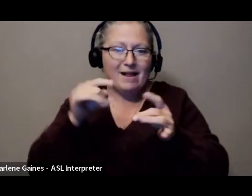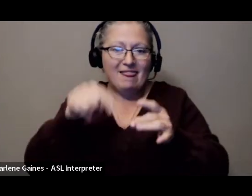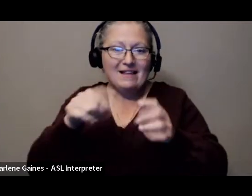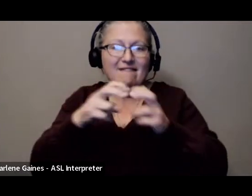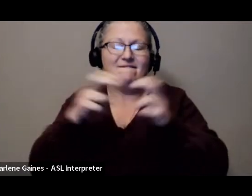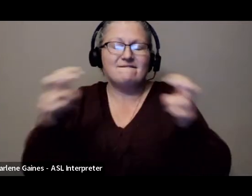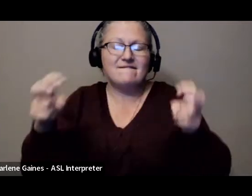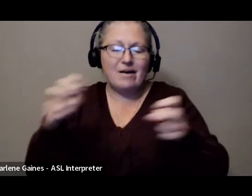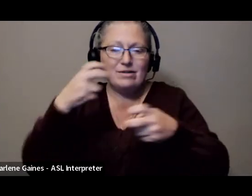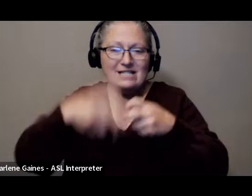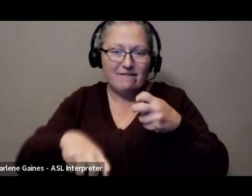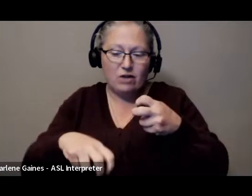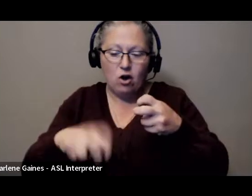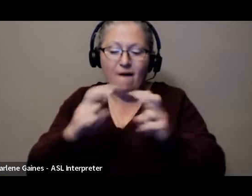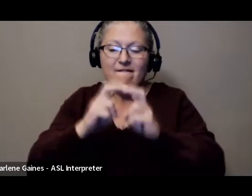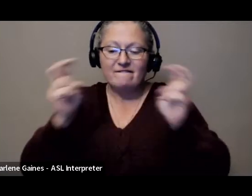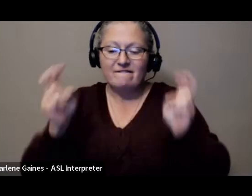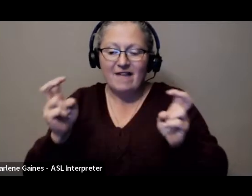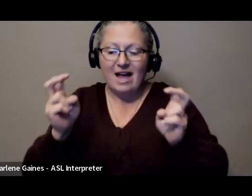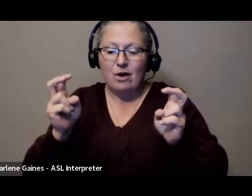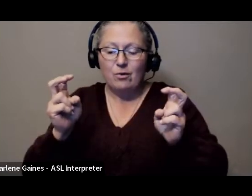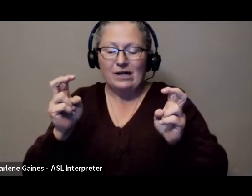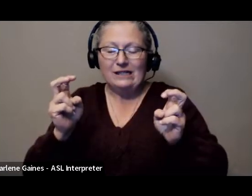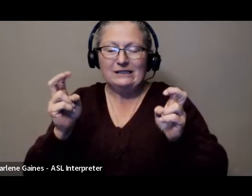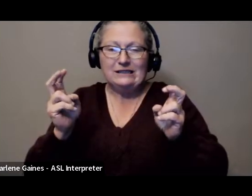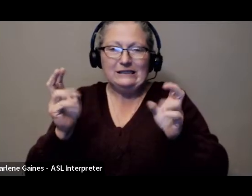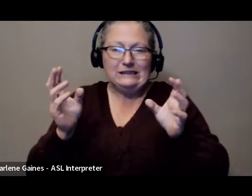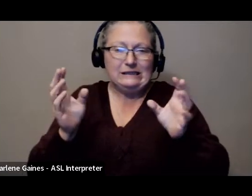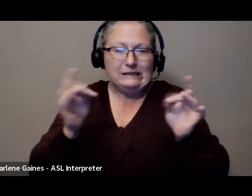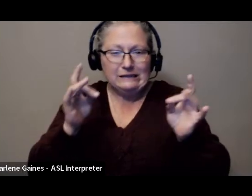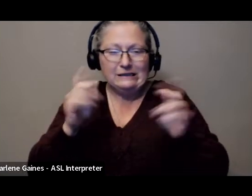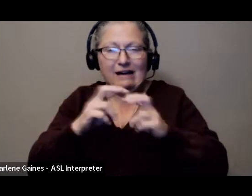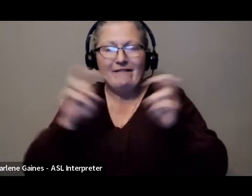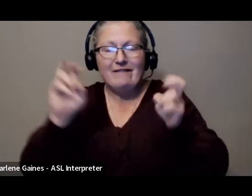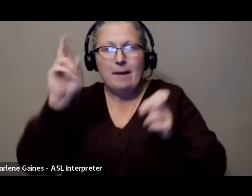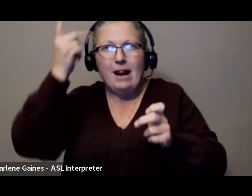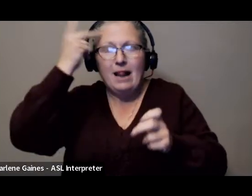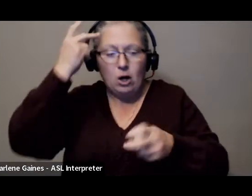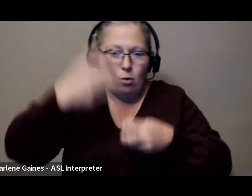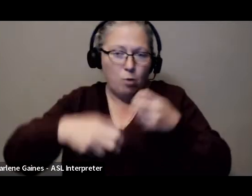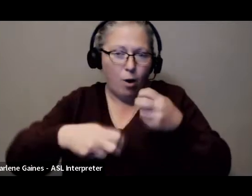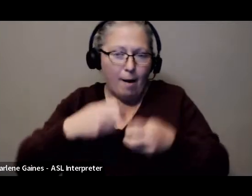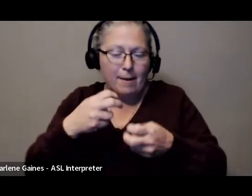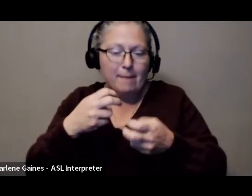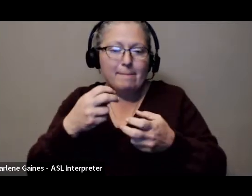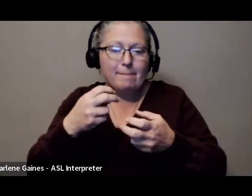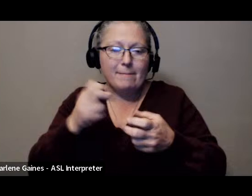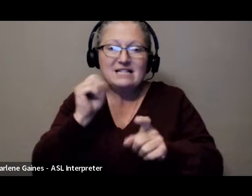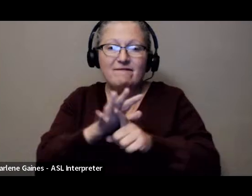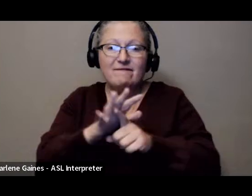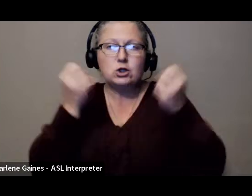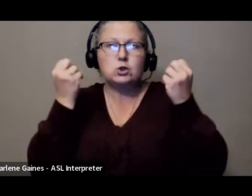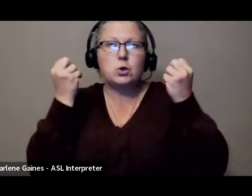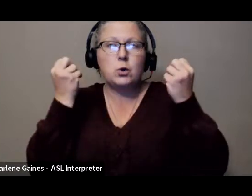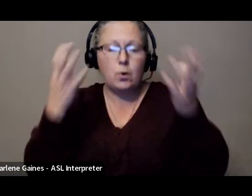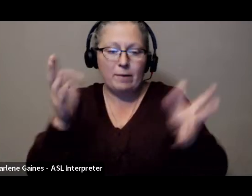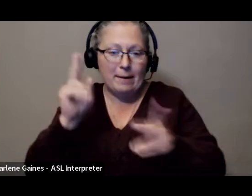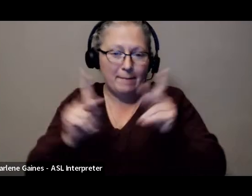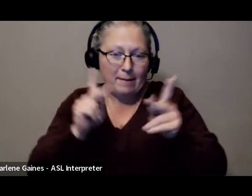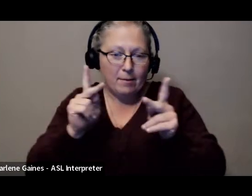very difficult, very contentious, very political problem. And it has affected so many